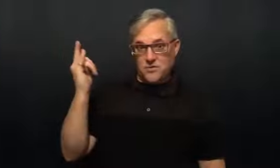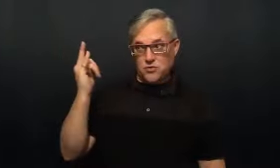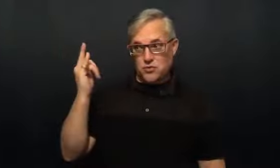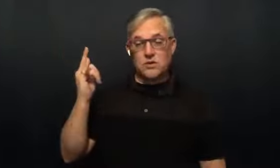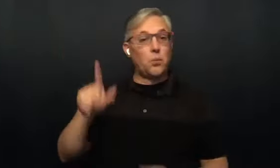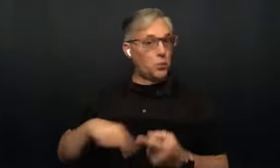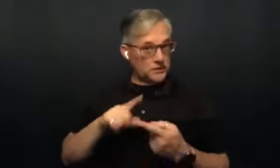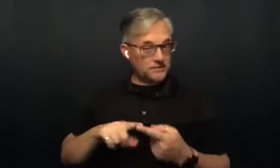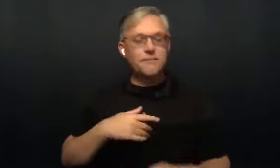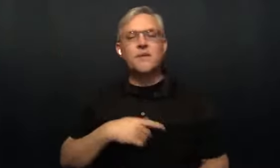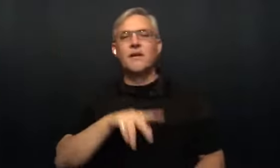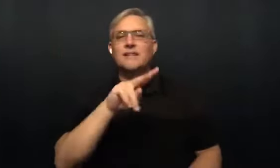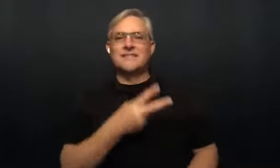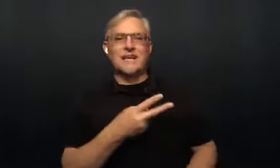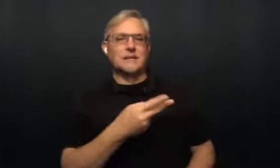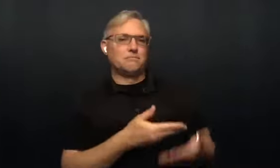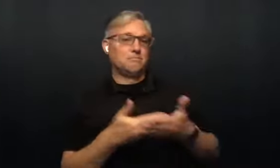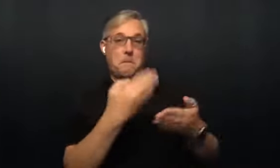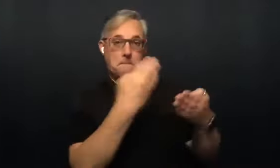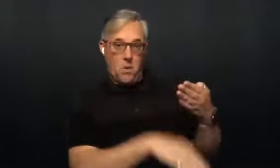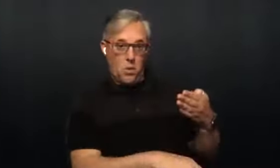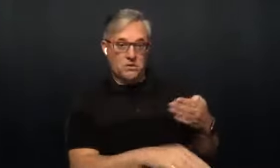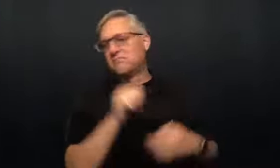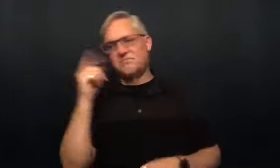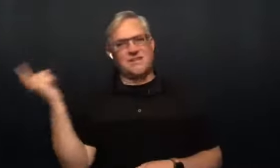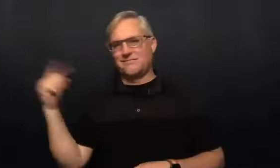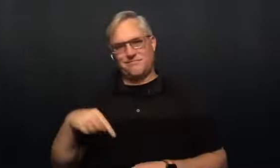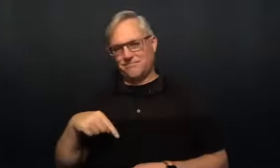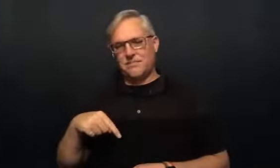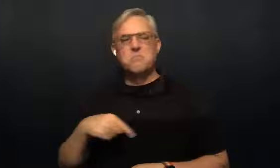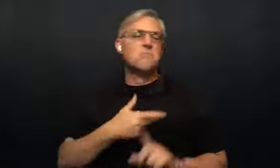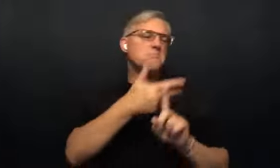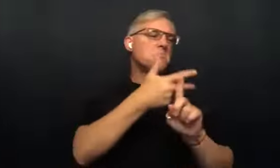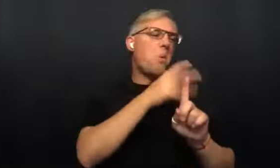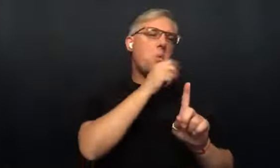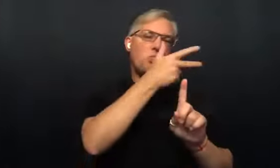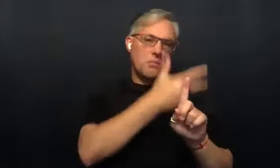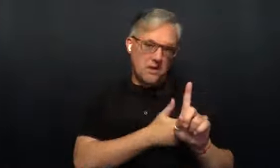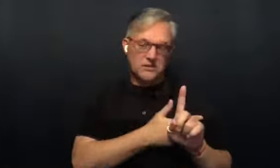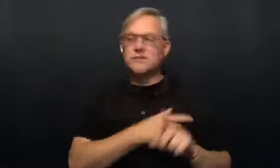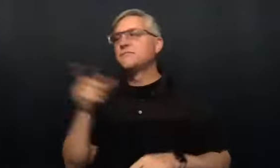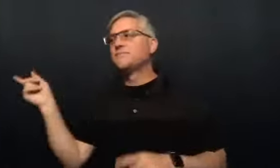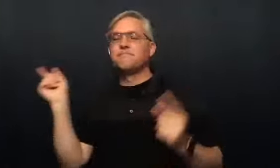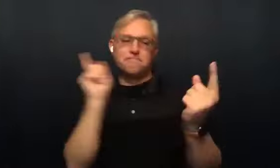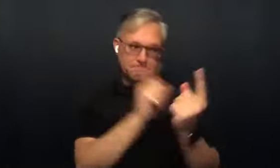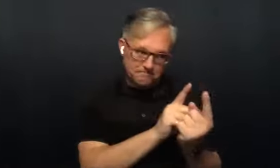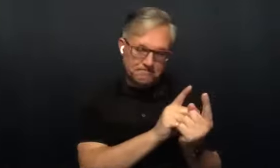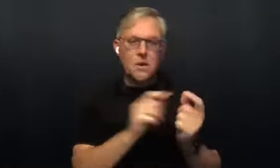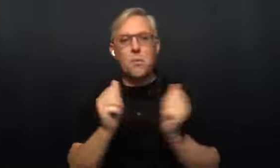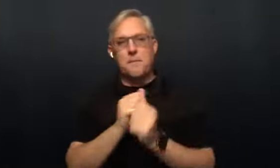course, my mother wasn't part of it. But she came down when he was about 3 months old. And she met him. And she was with my stepdad. And we had a decent visit. It's because